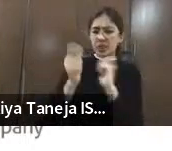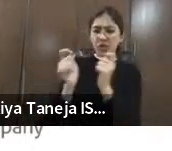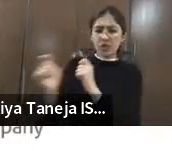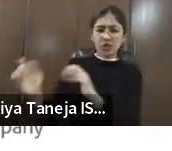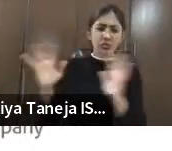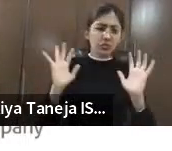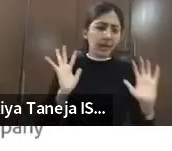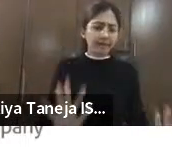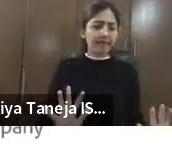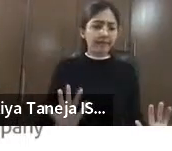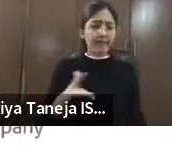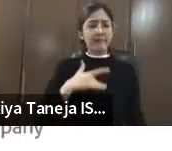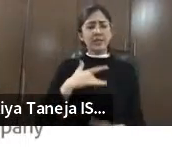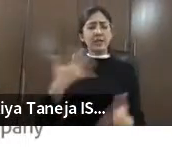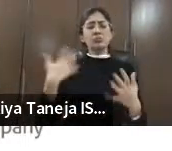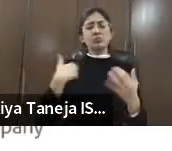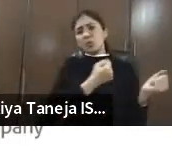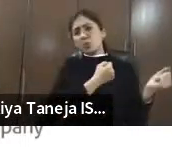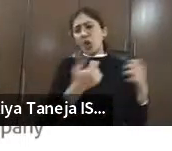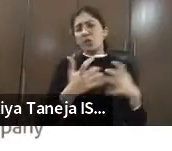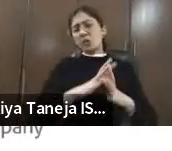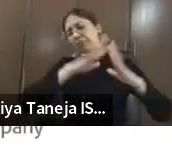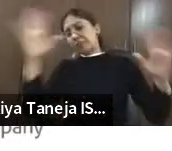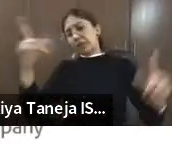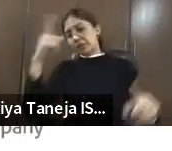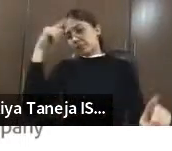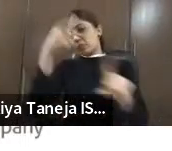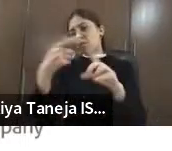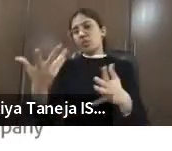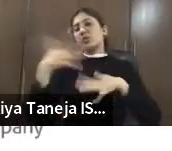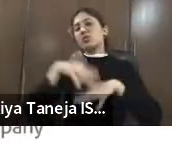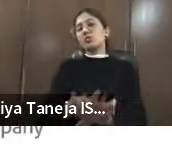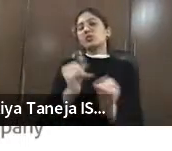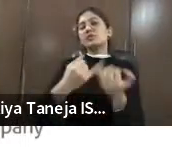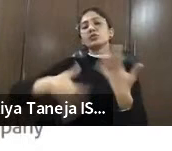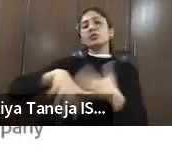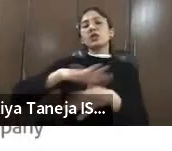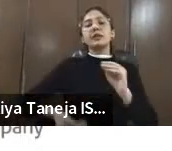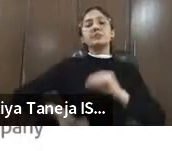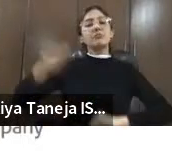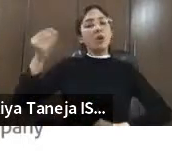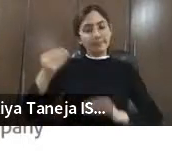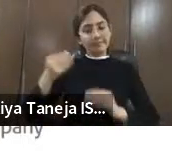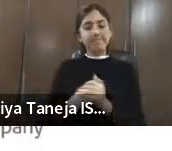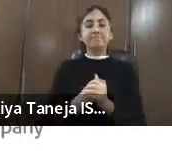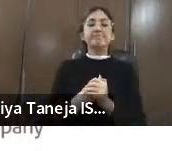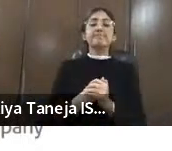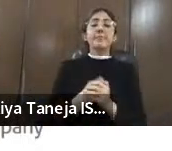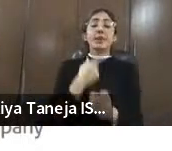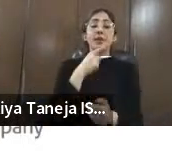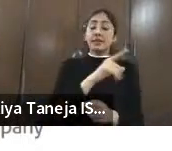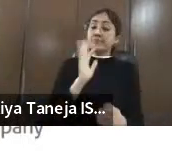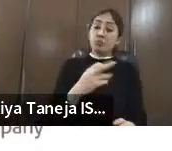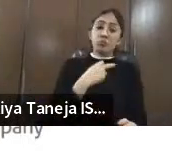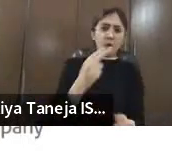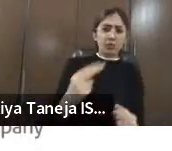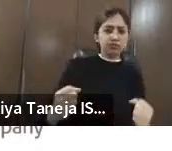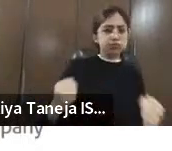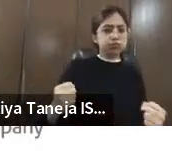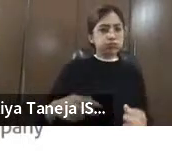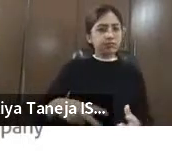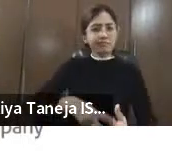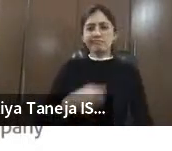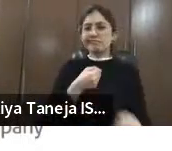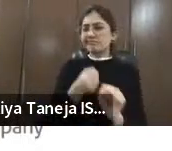an all-inclusive society as a game changer. She has been actively using her voice and fighting